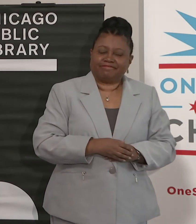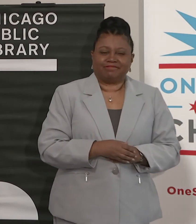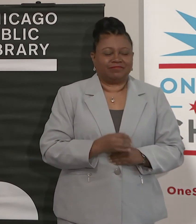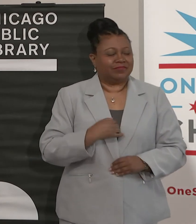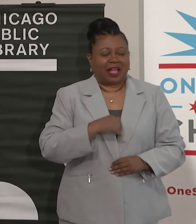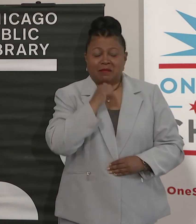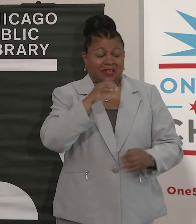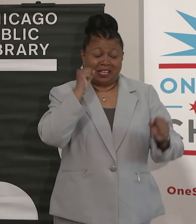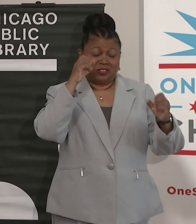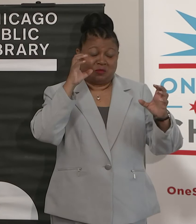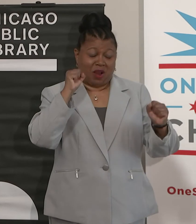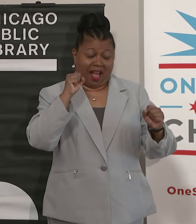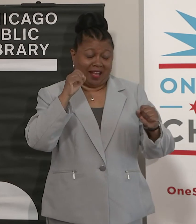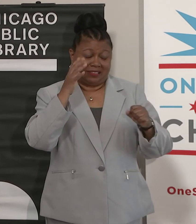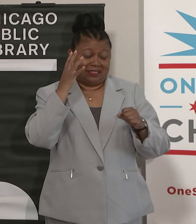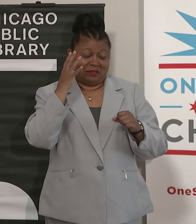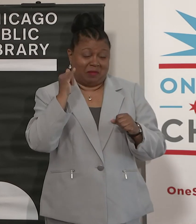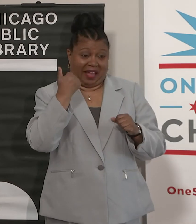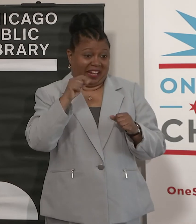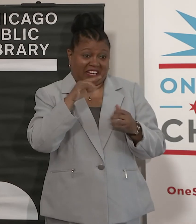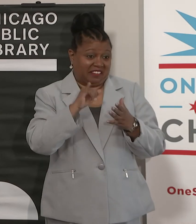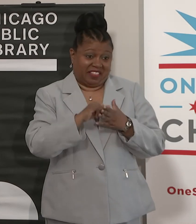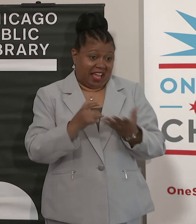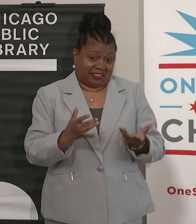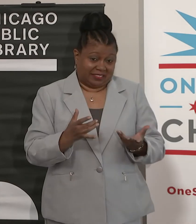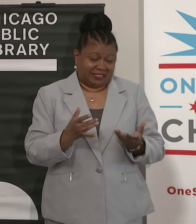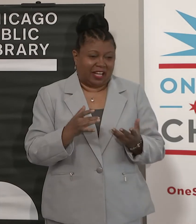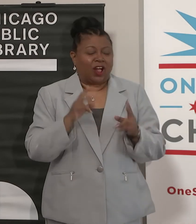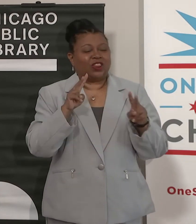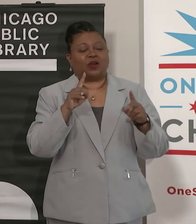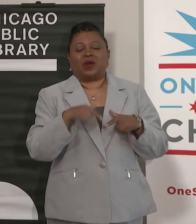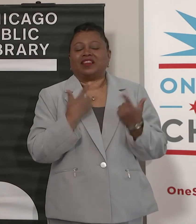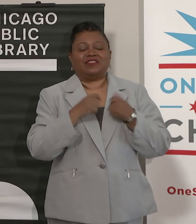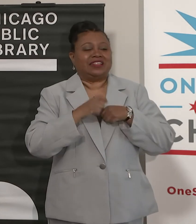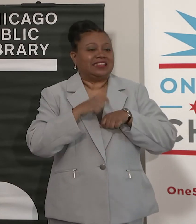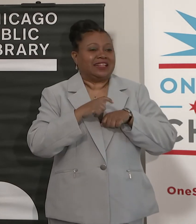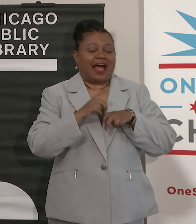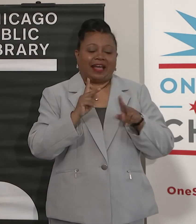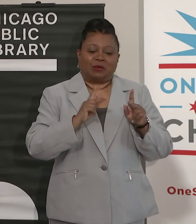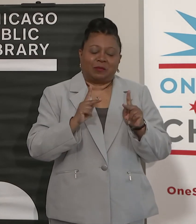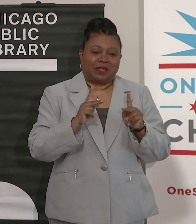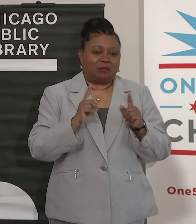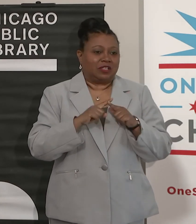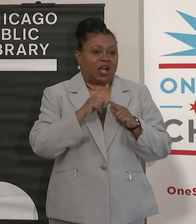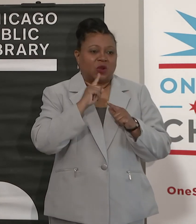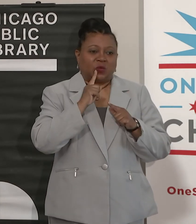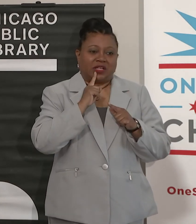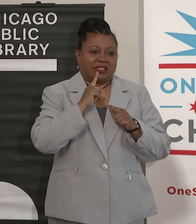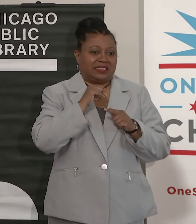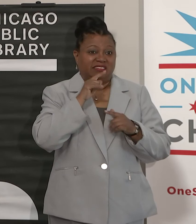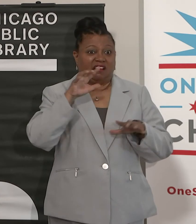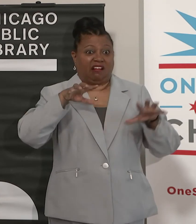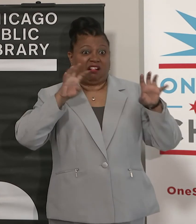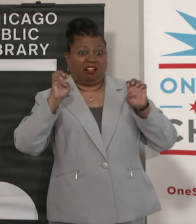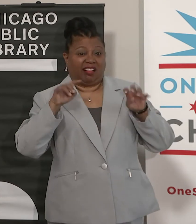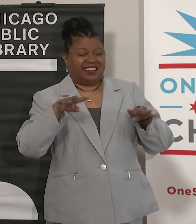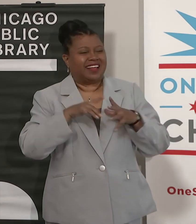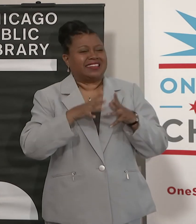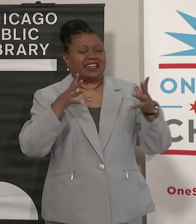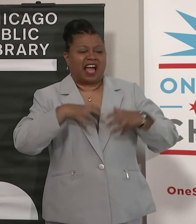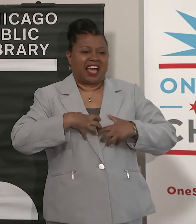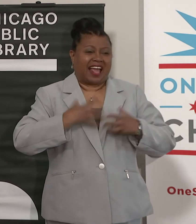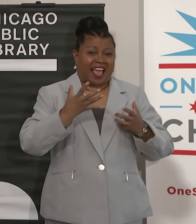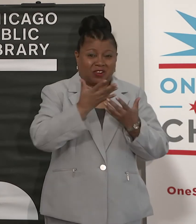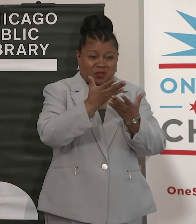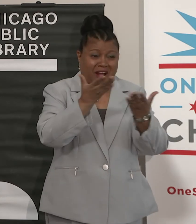I'm not surprised by any of that. Look, we're living in a time where people are really uncertain, and there's a lot of